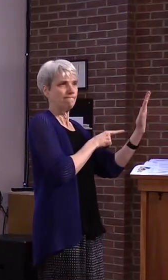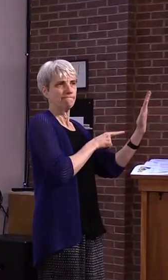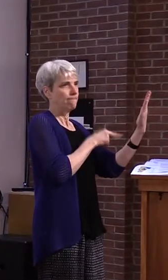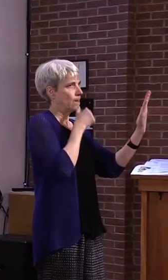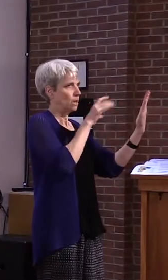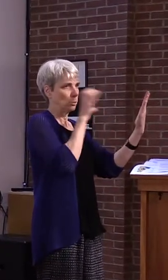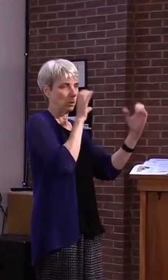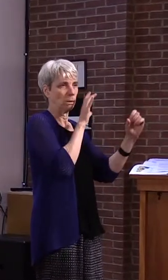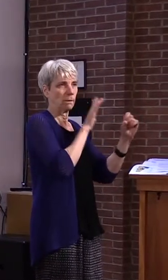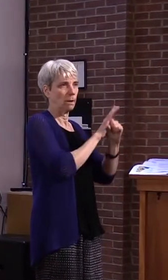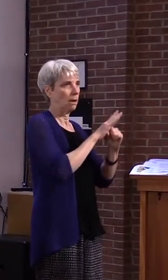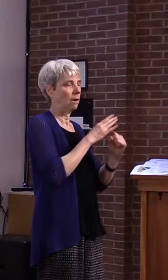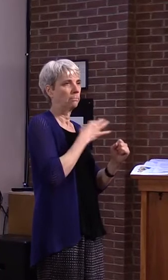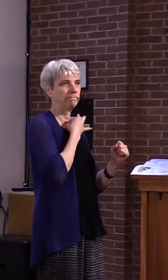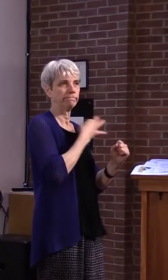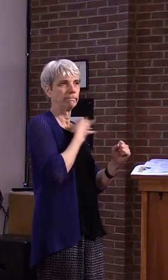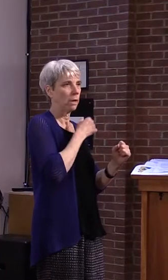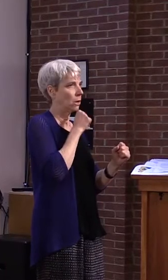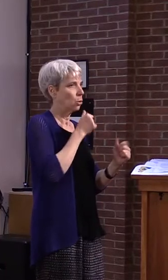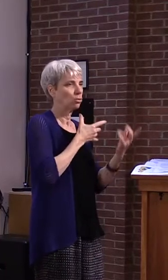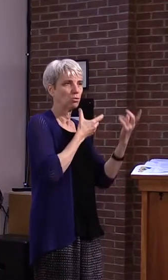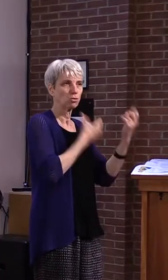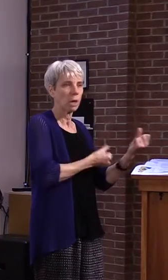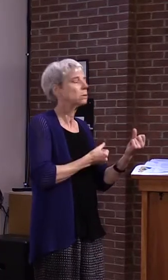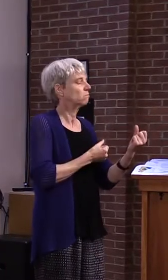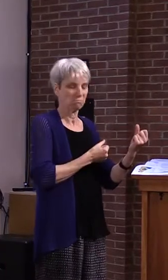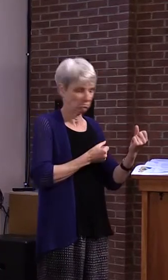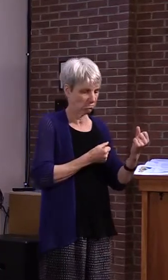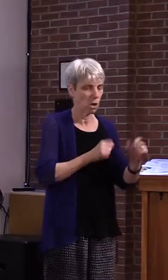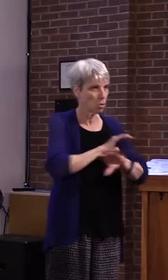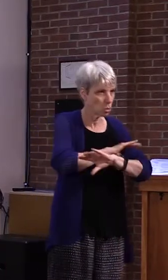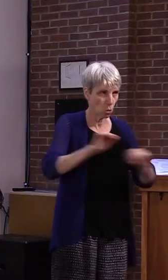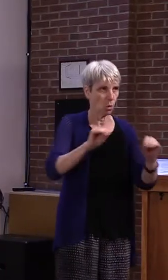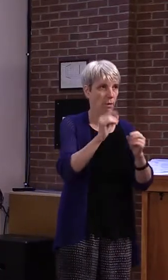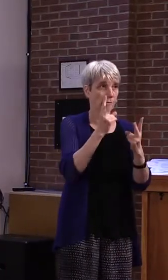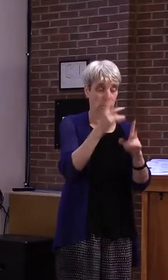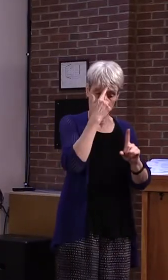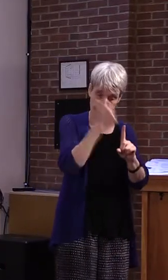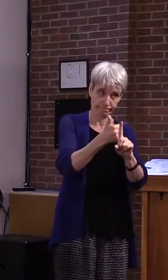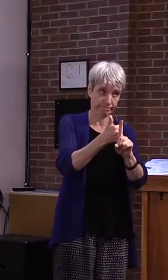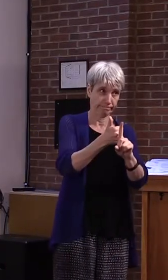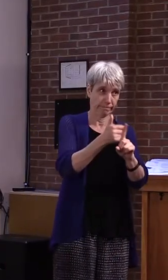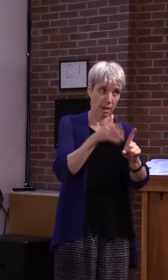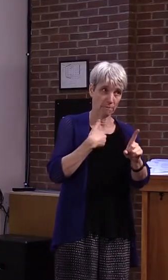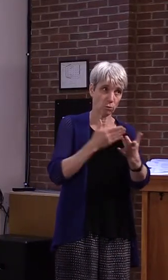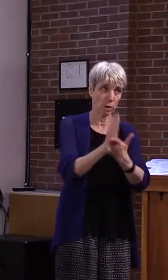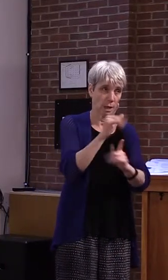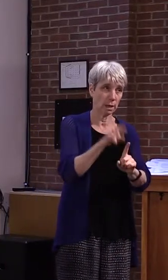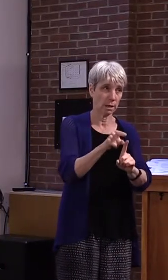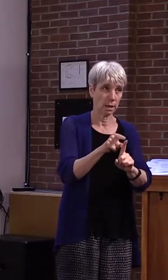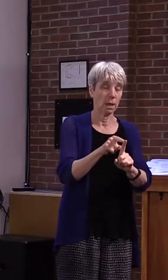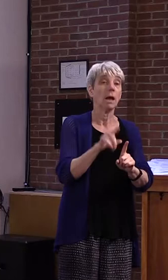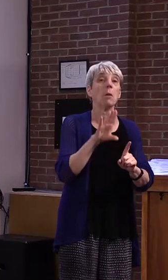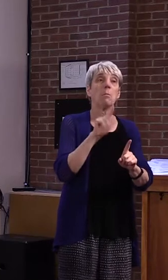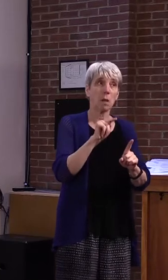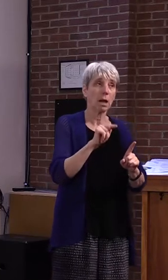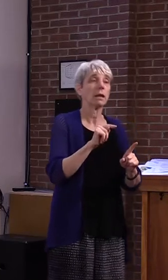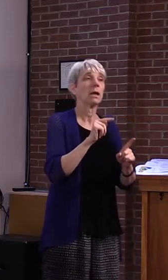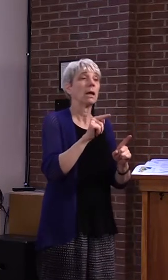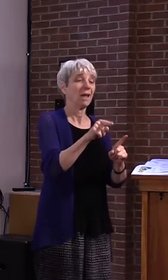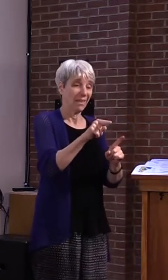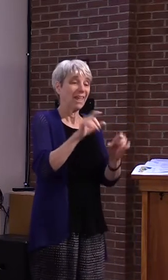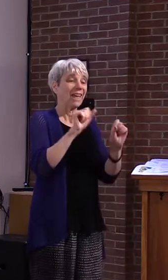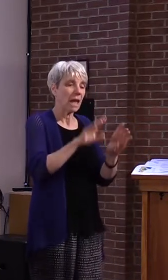than we have proposed, there is a path to indoor visitation. I think the question that you asked us,